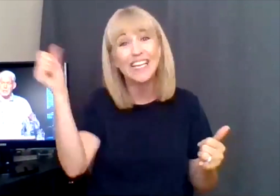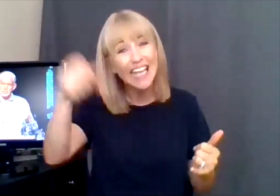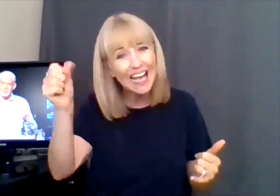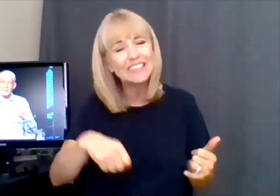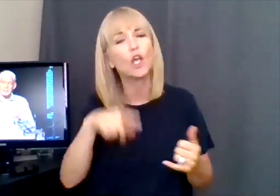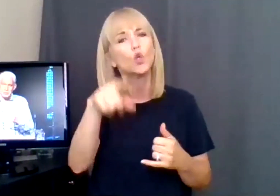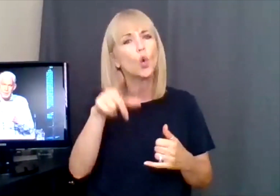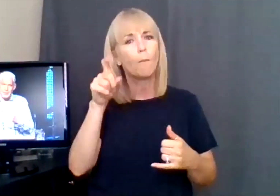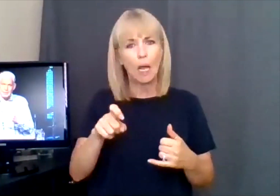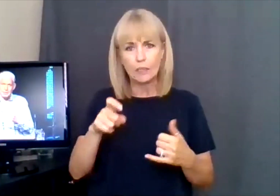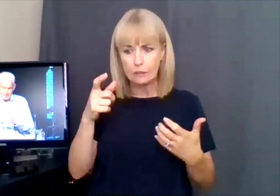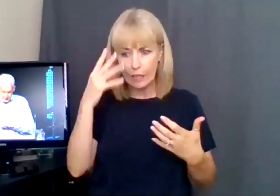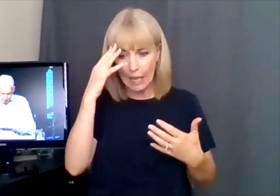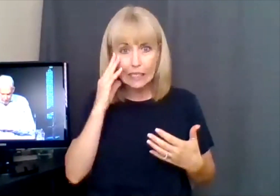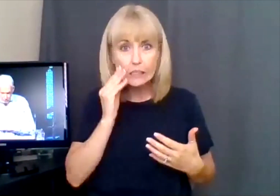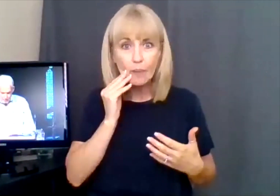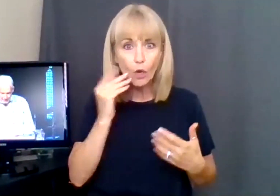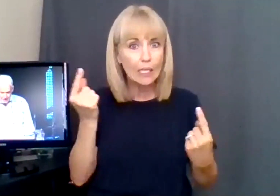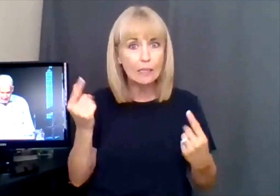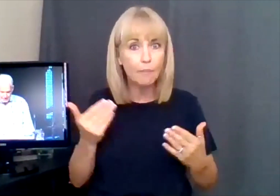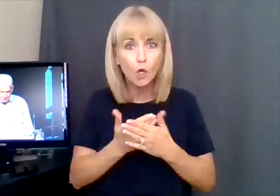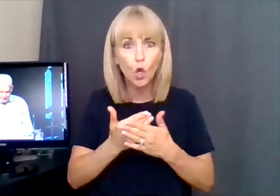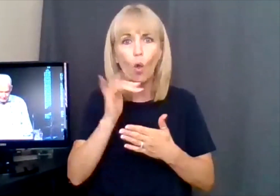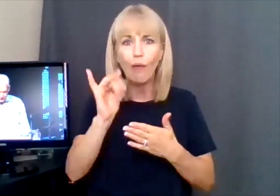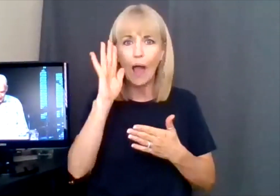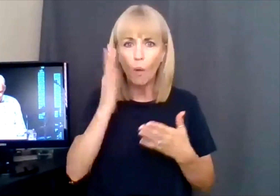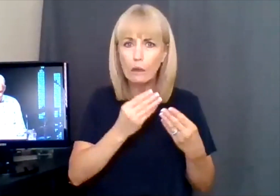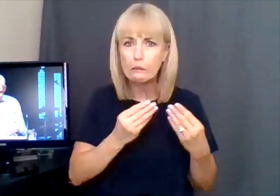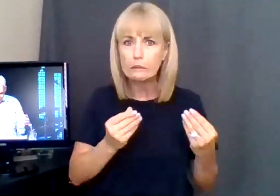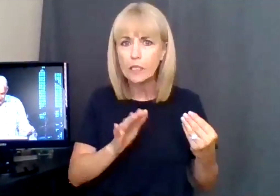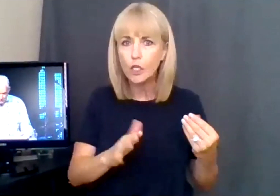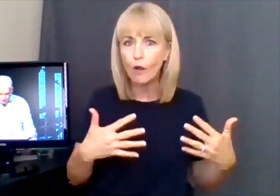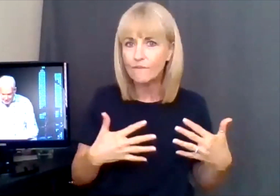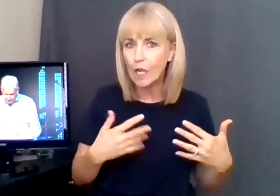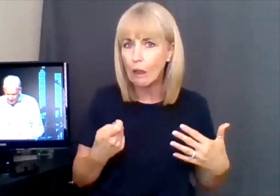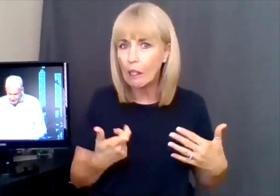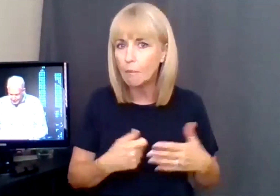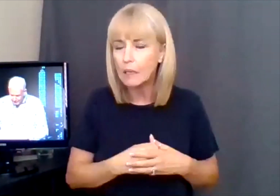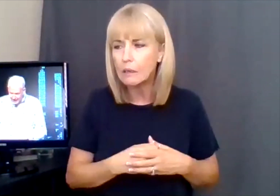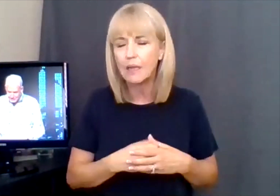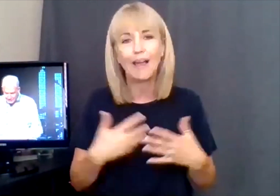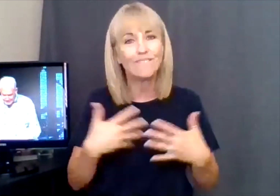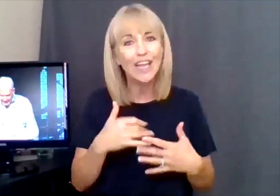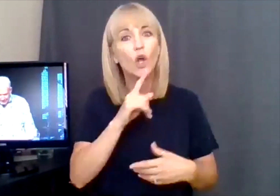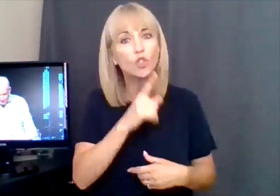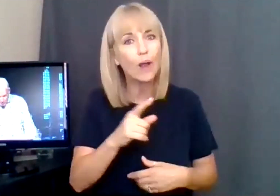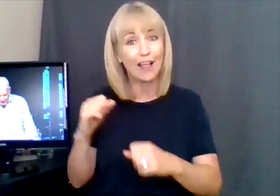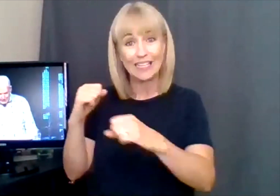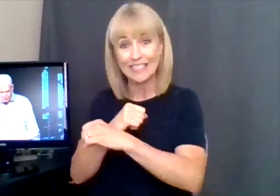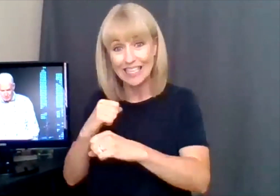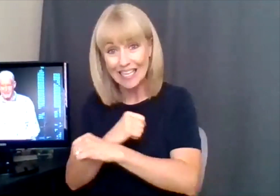is a different experience than what you may be anticipating. Fear is real. Facts and